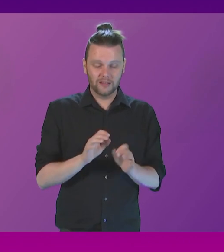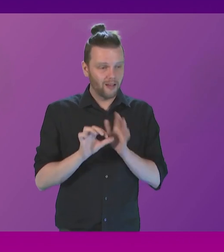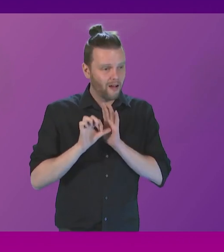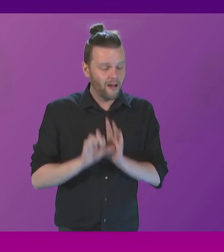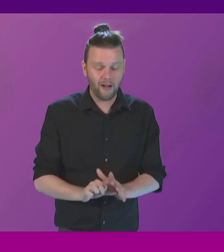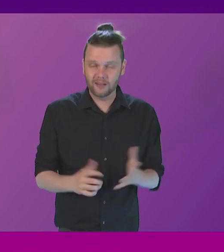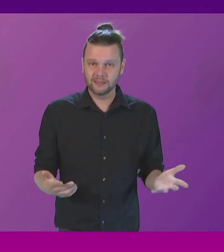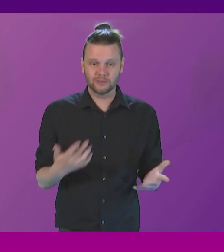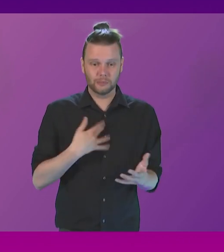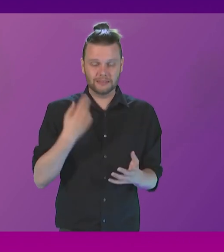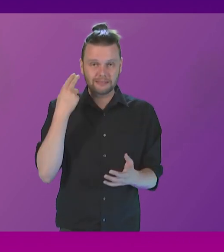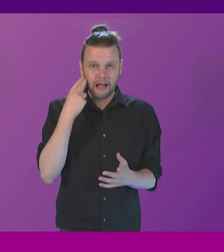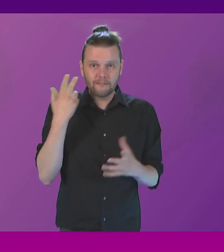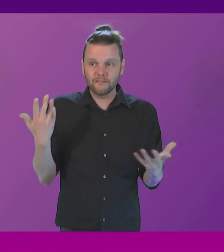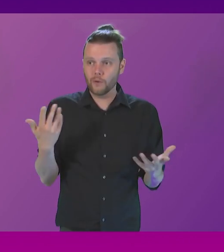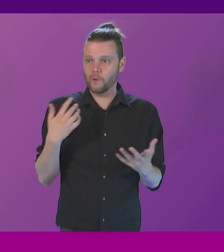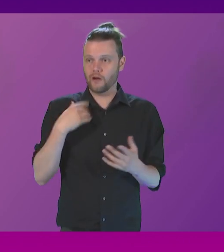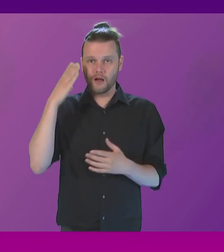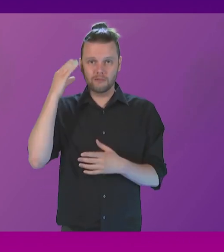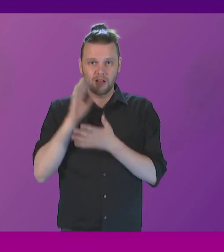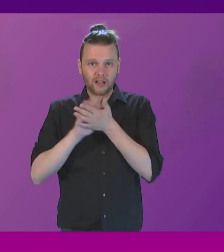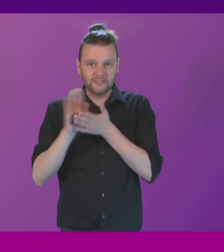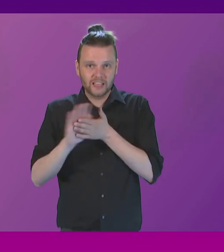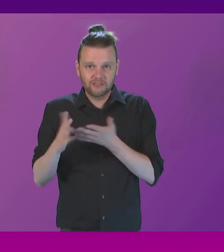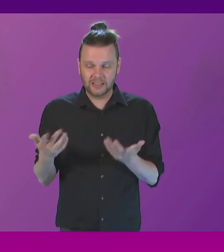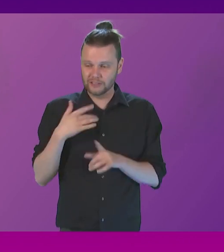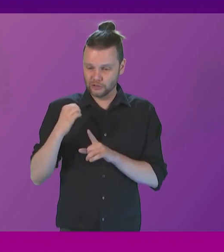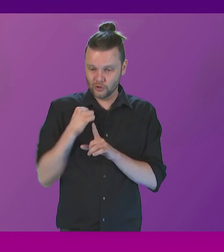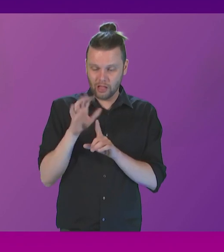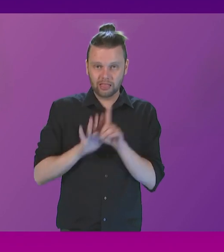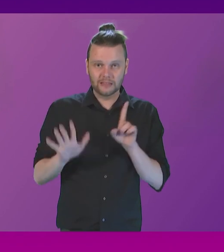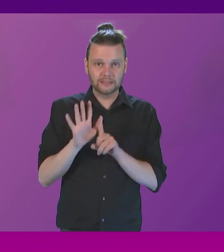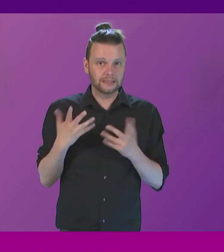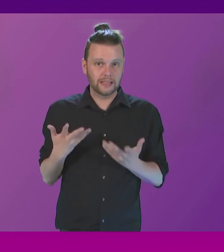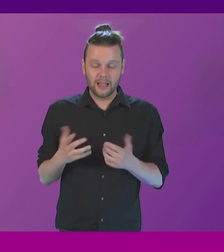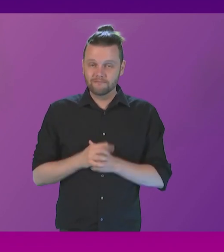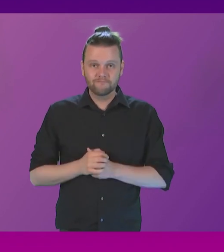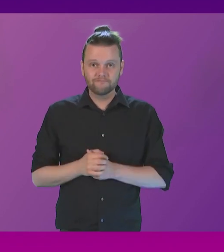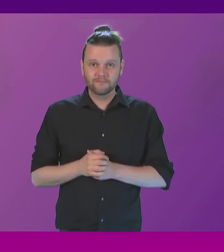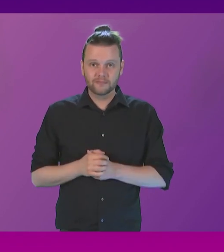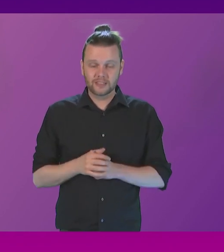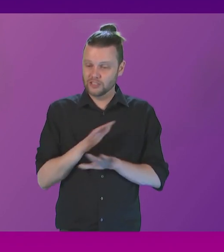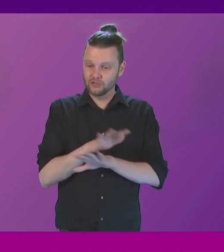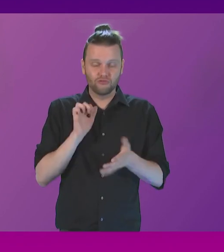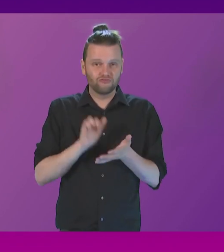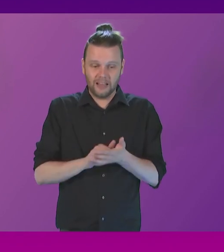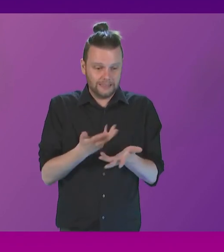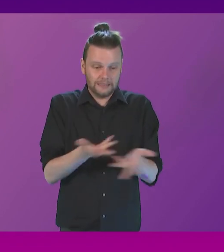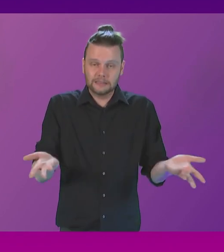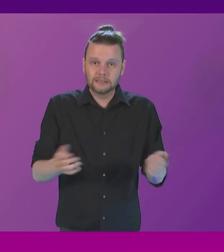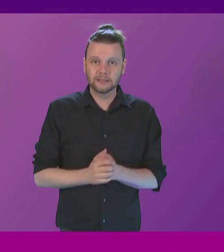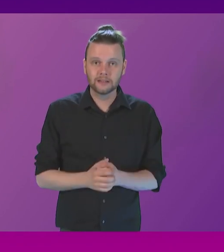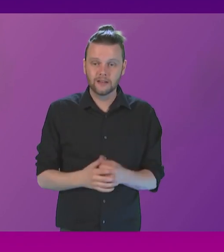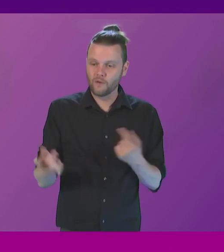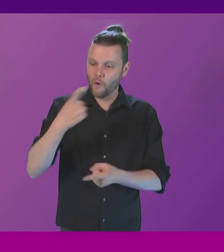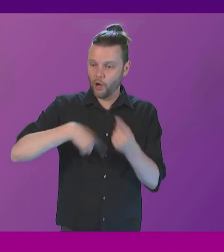being deaf or hard of hearing in Scotland today. We haven't got it right. And for all